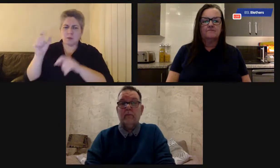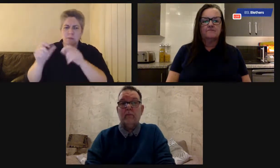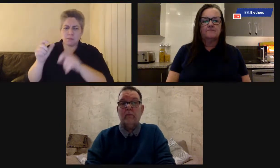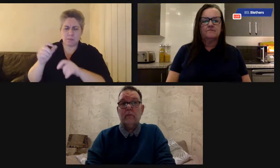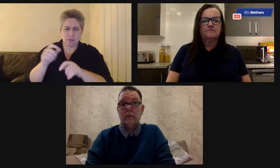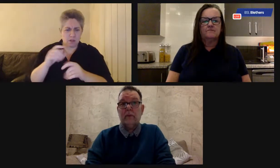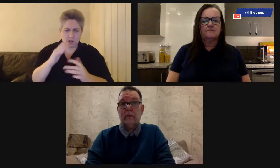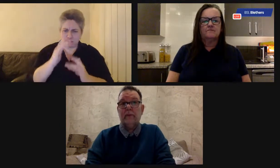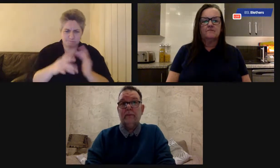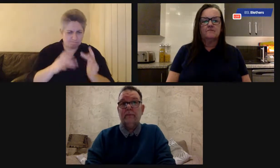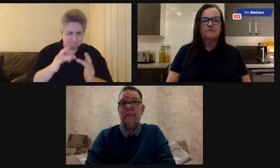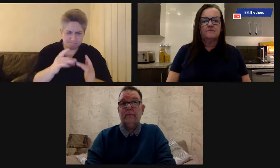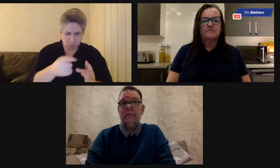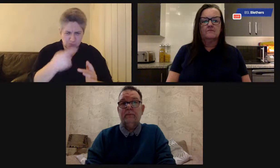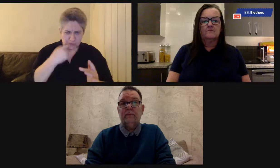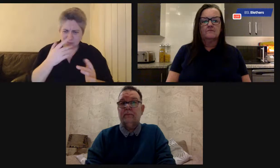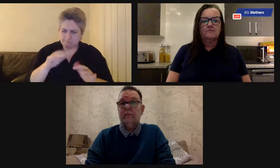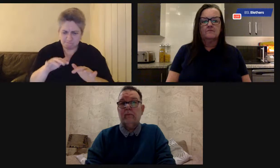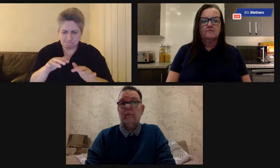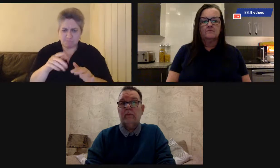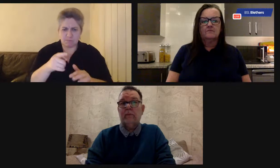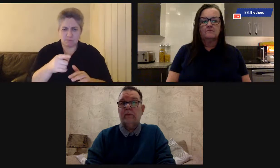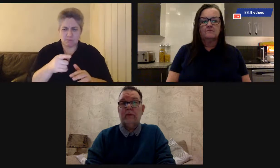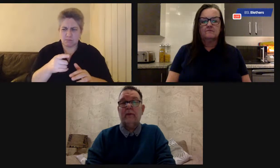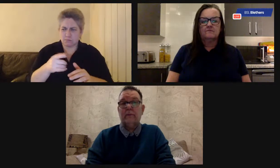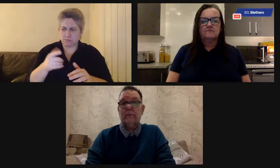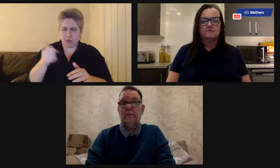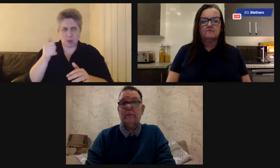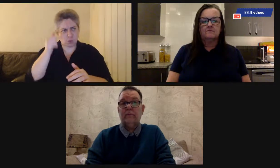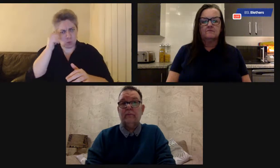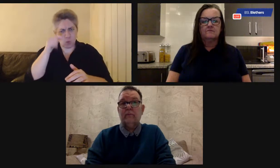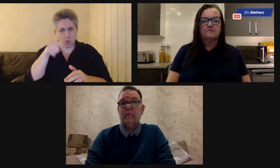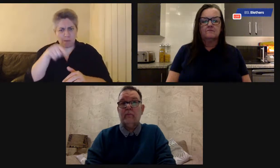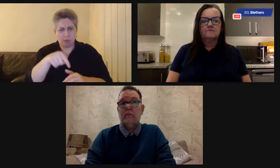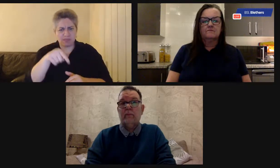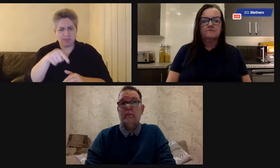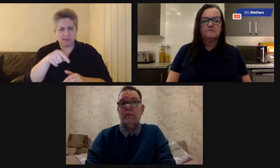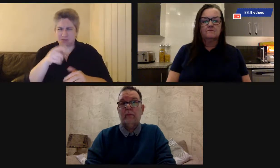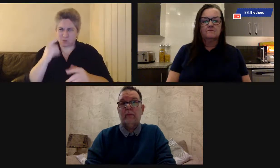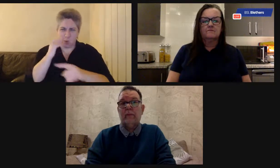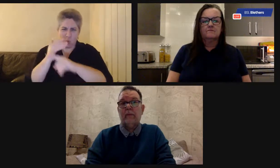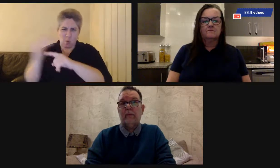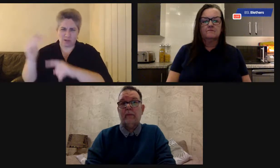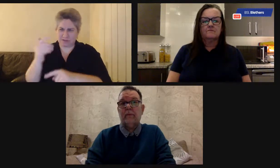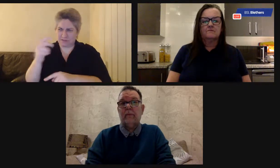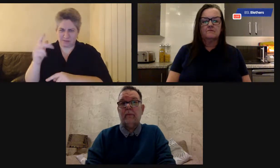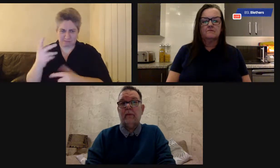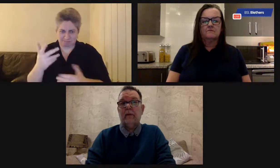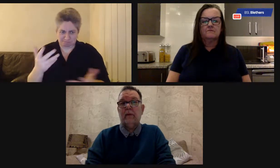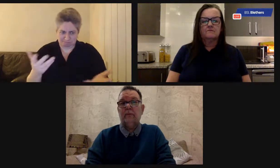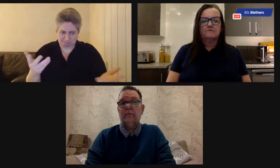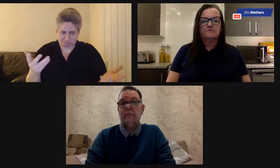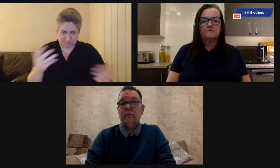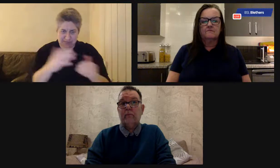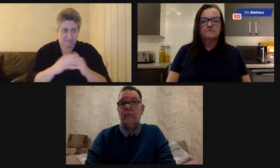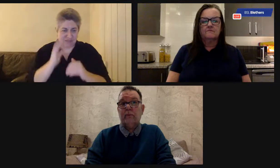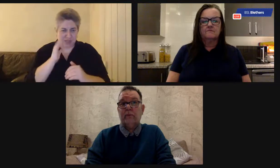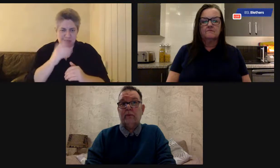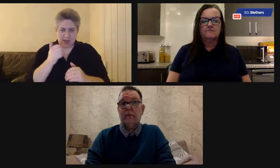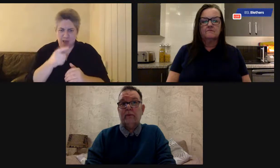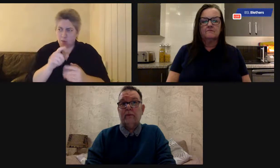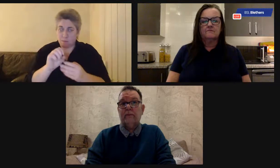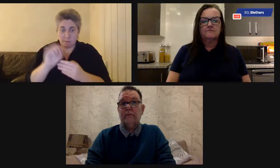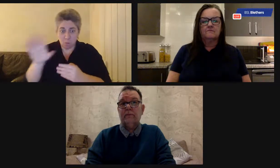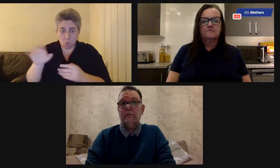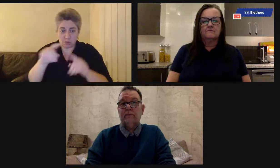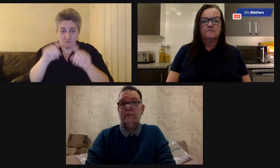older people maybe don't have access to the internet or Wi-Fi, or maybe aren't so much technically